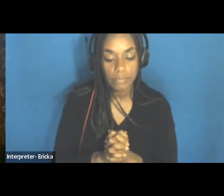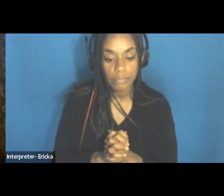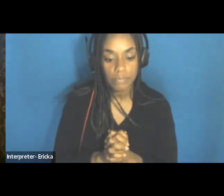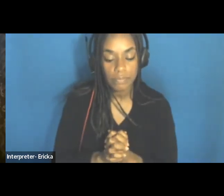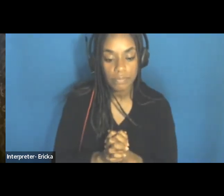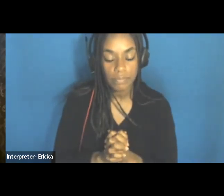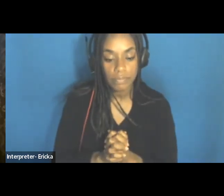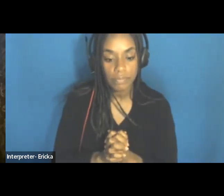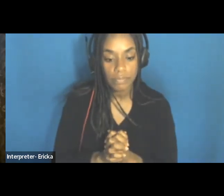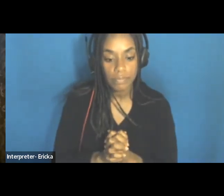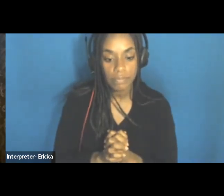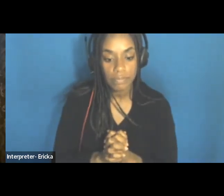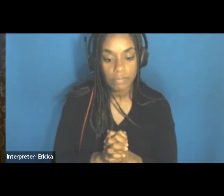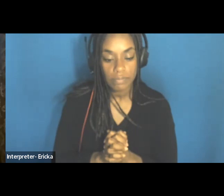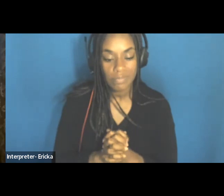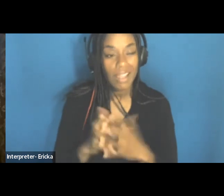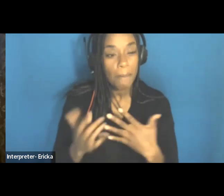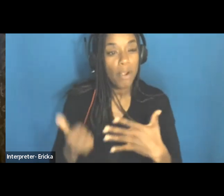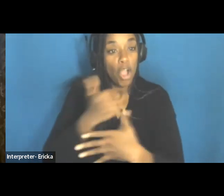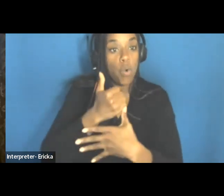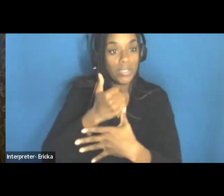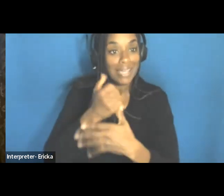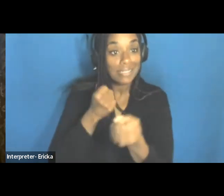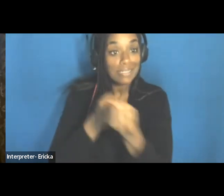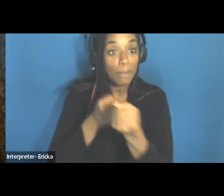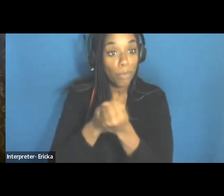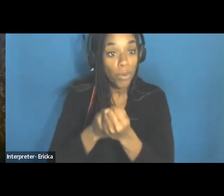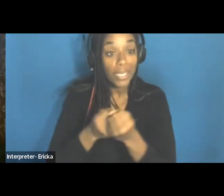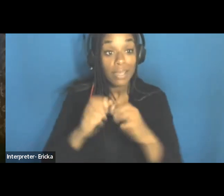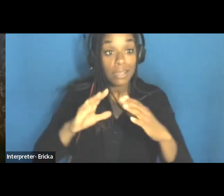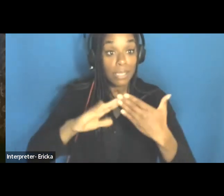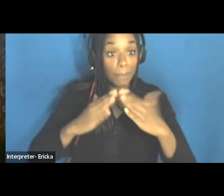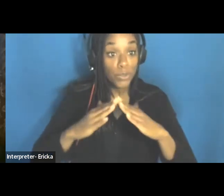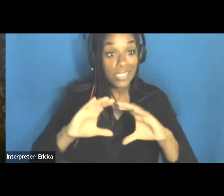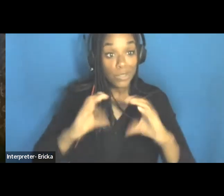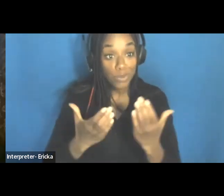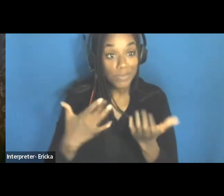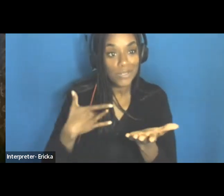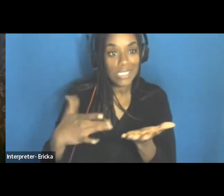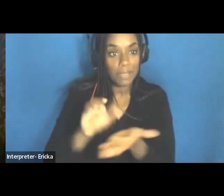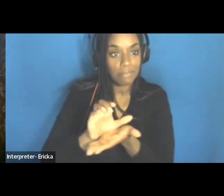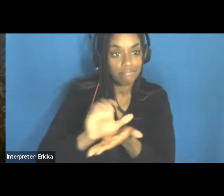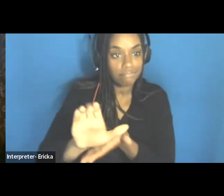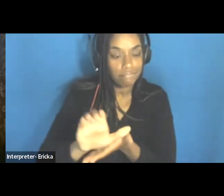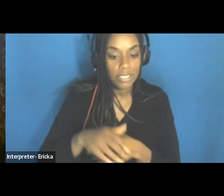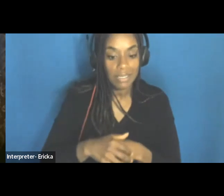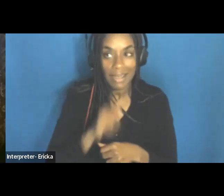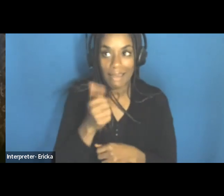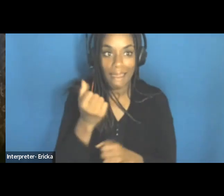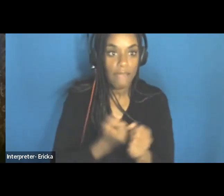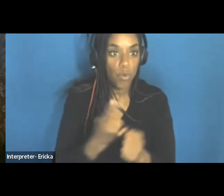is considered underserved communities. Everybody who is not a white,